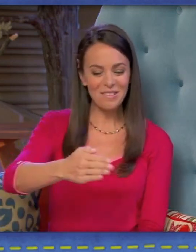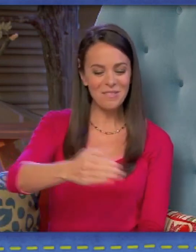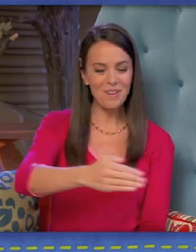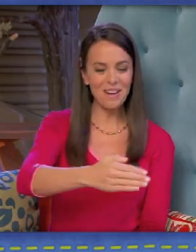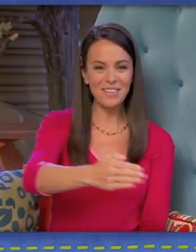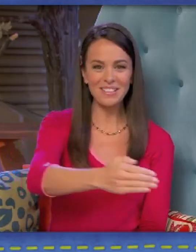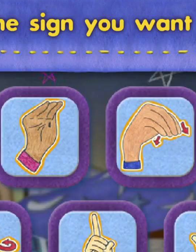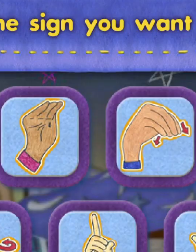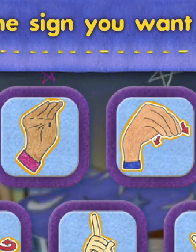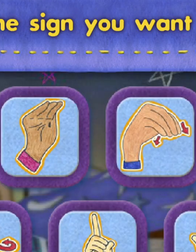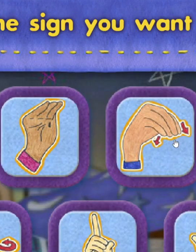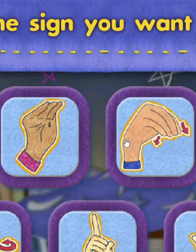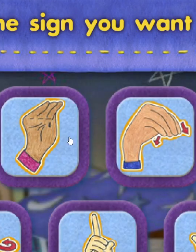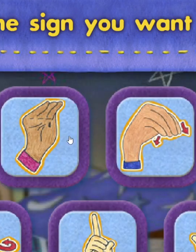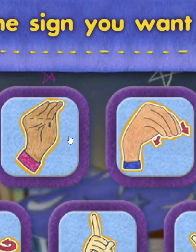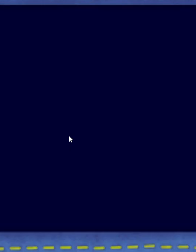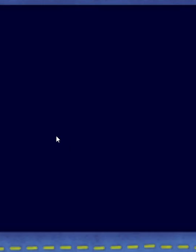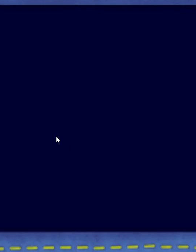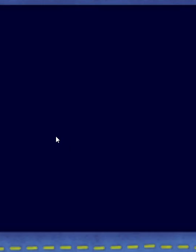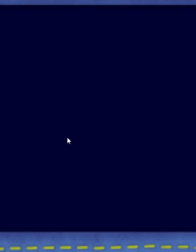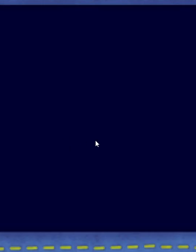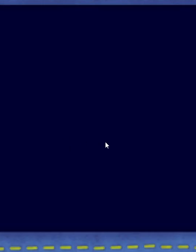wiggle it in front of you.